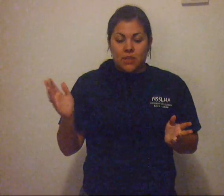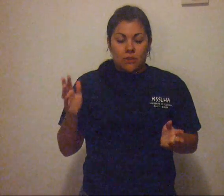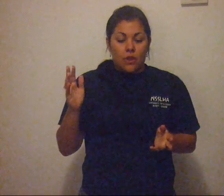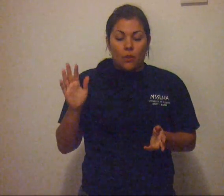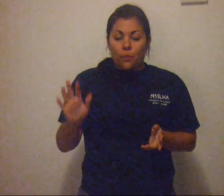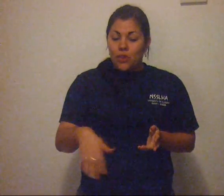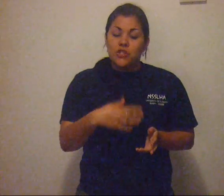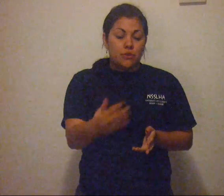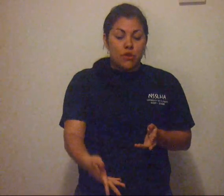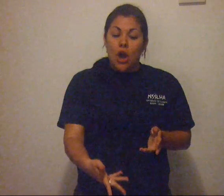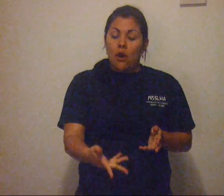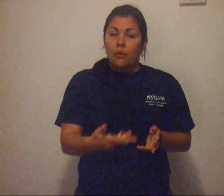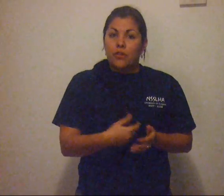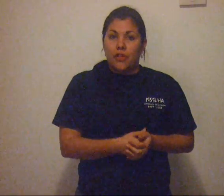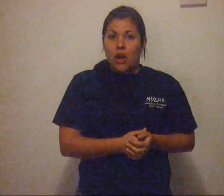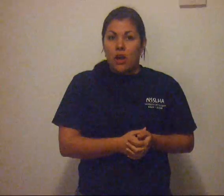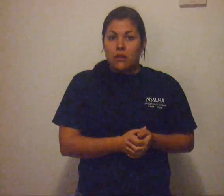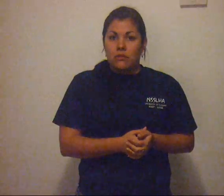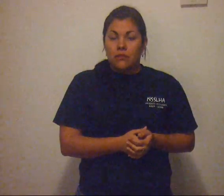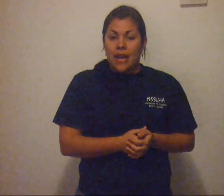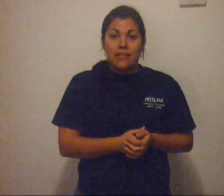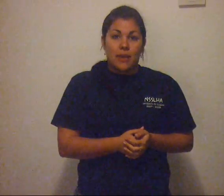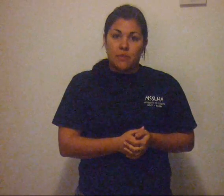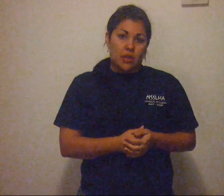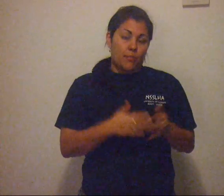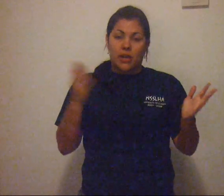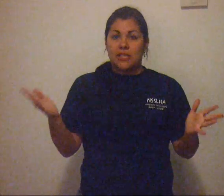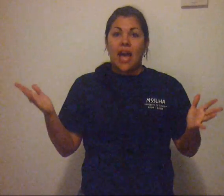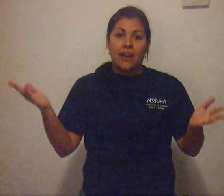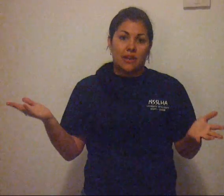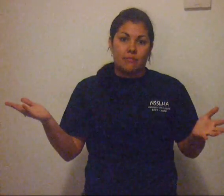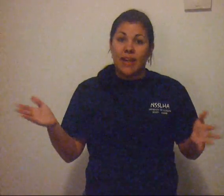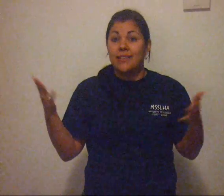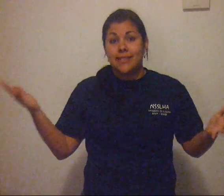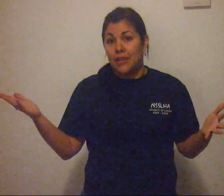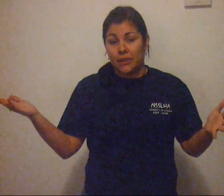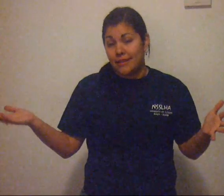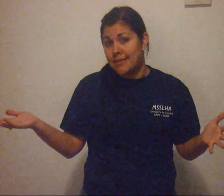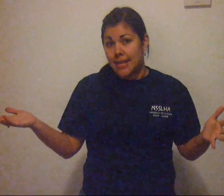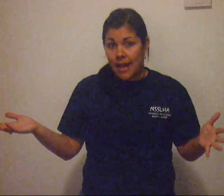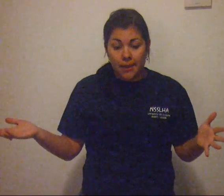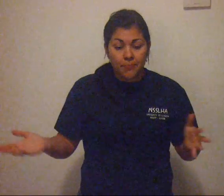and once you know the anthem, you can put it to any singer that's singing.